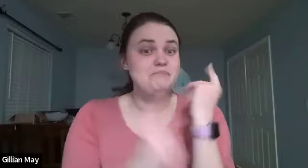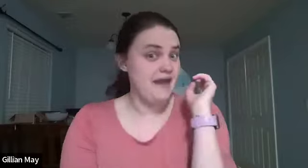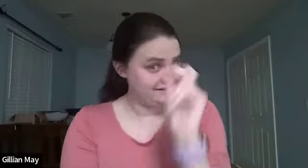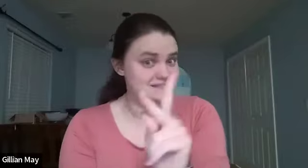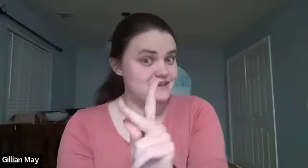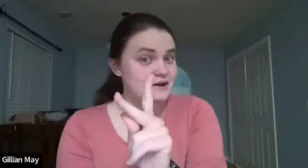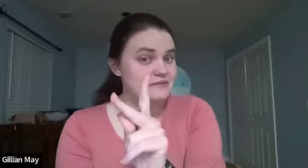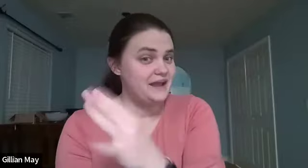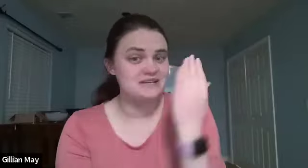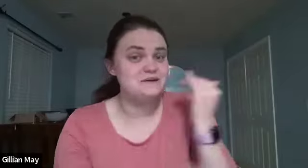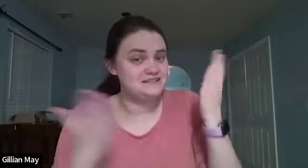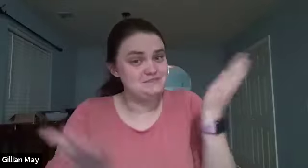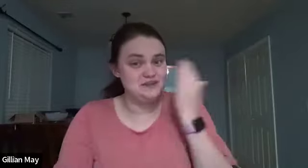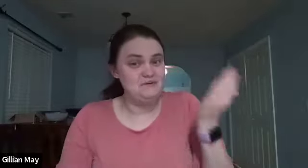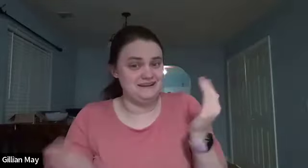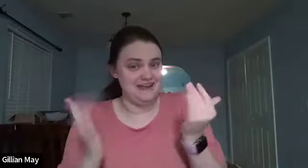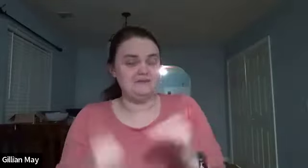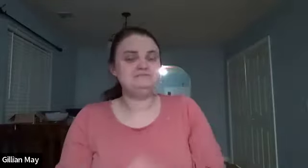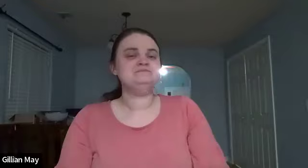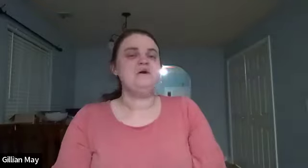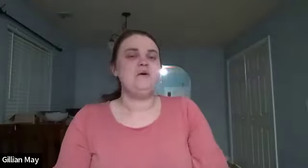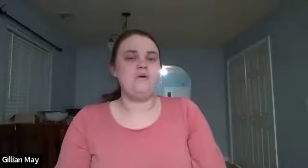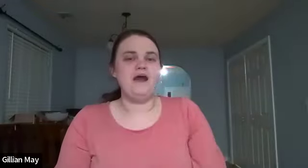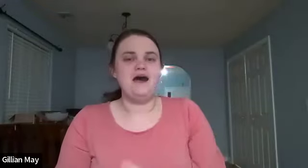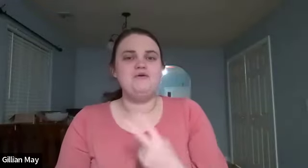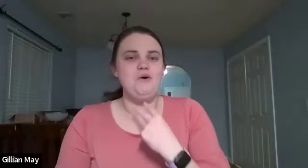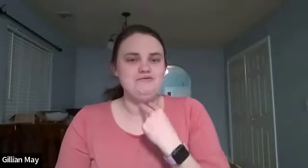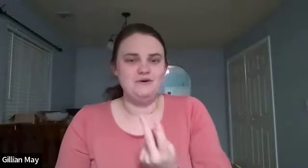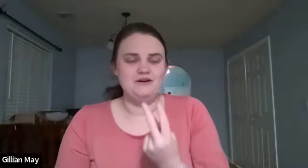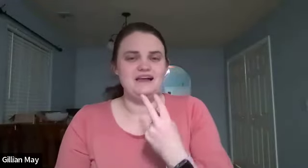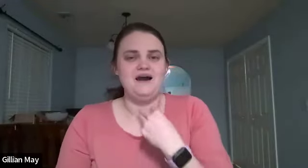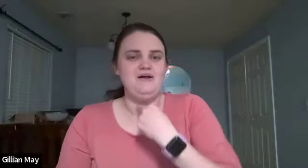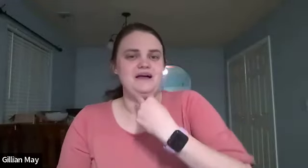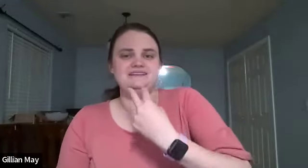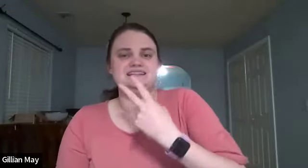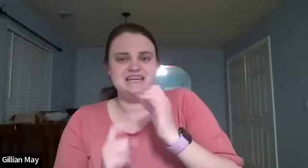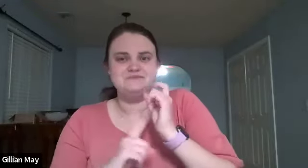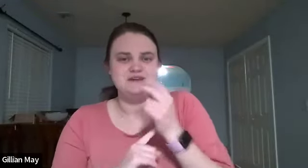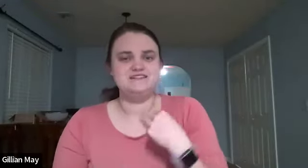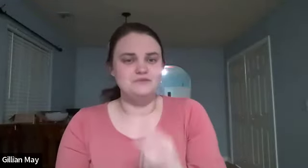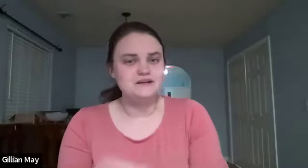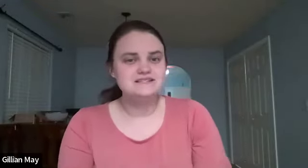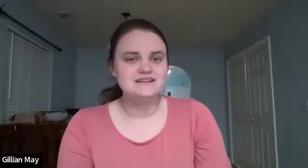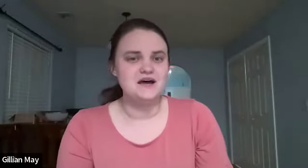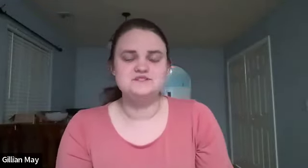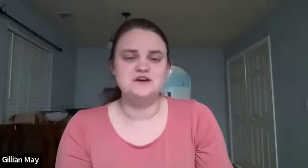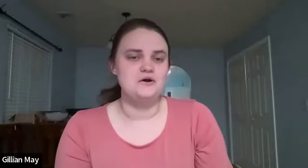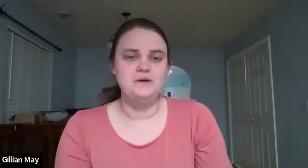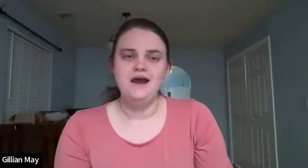back to them, like I'm expecting them to know it now, or I won't, or like I'll like, it takes me a minute to voice. So